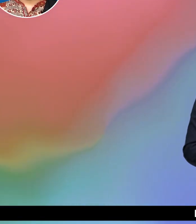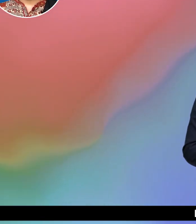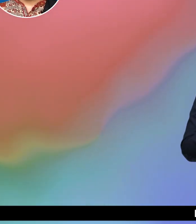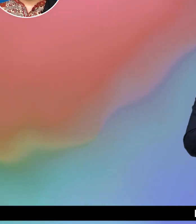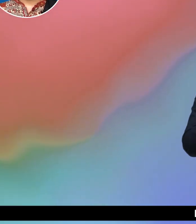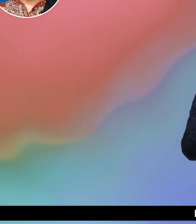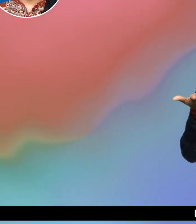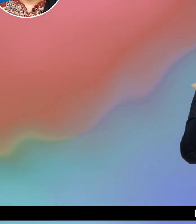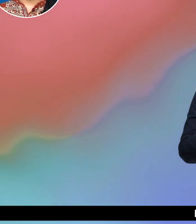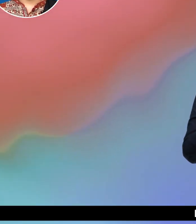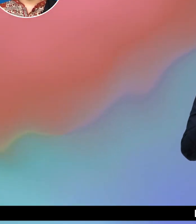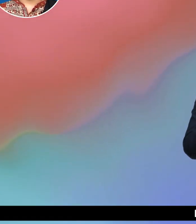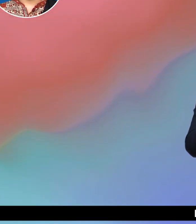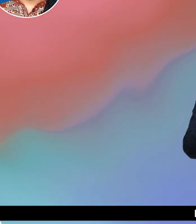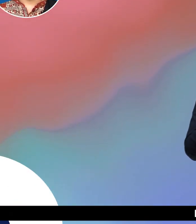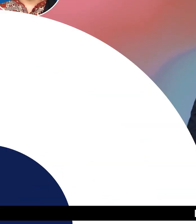methods such as